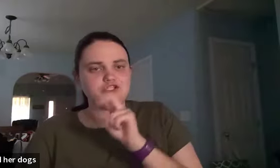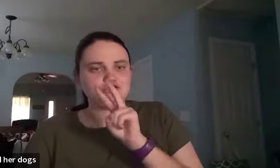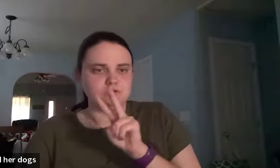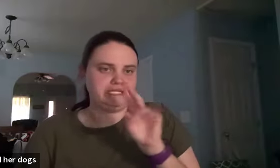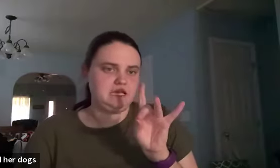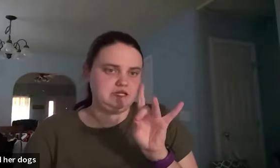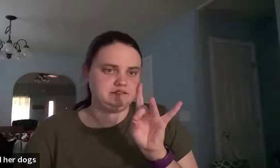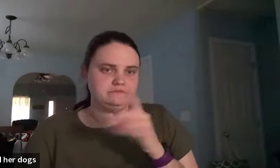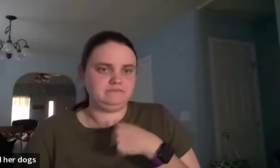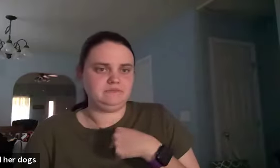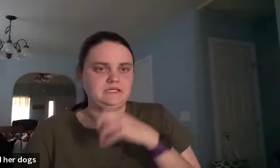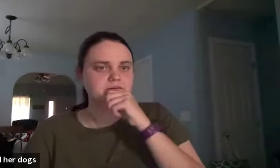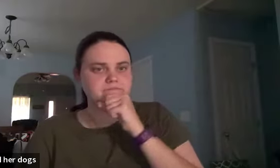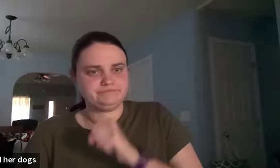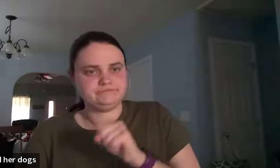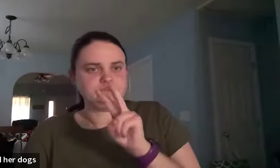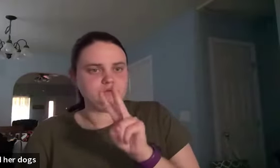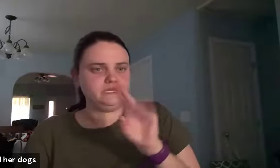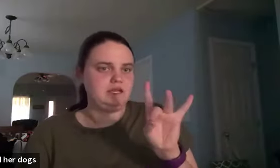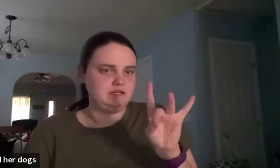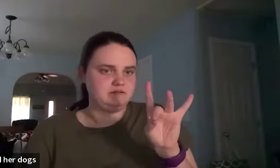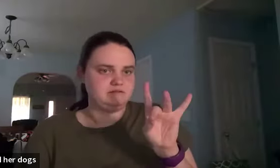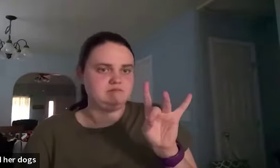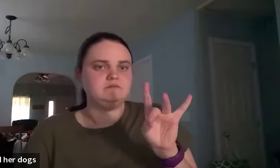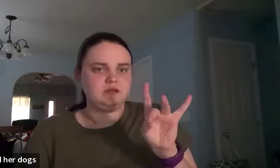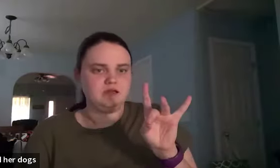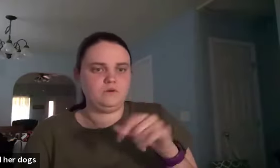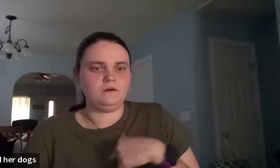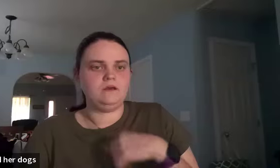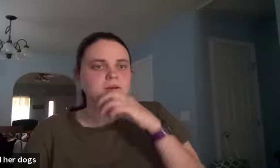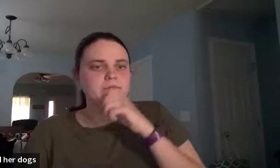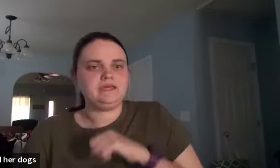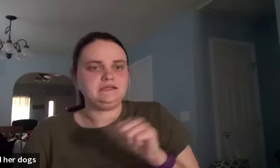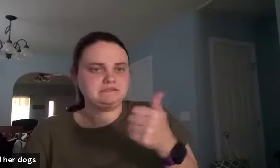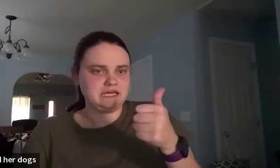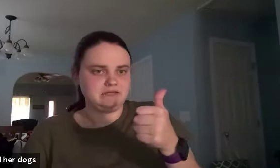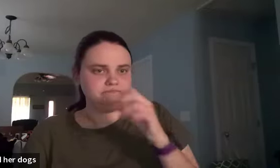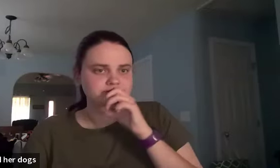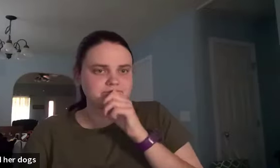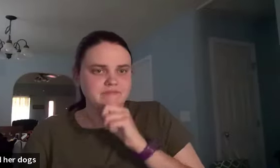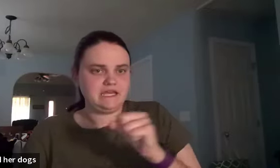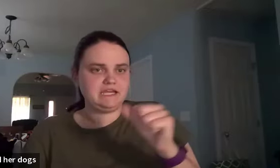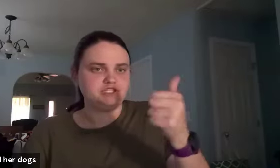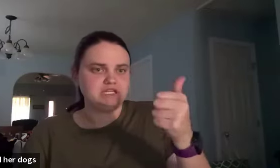age 28. Me, 28. Okay. Or me, 10. Age